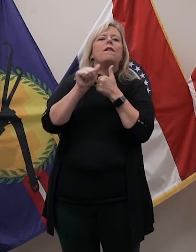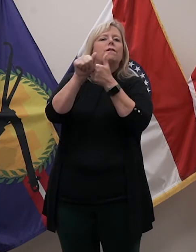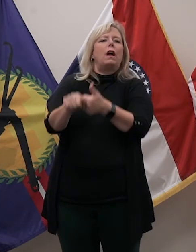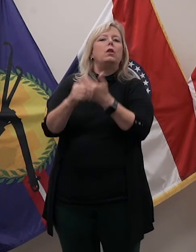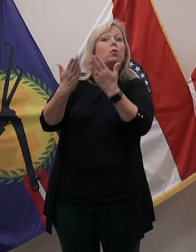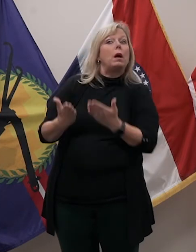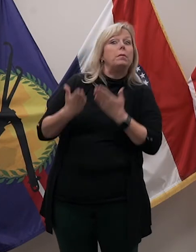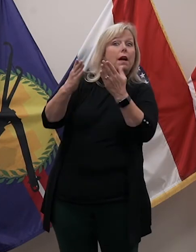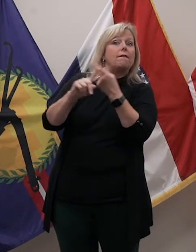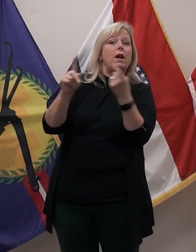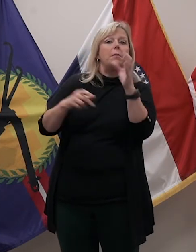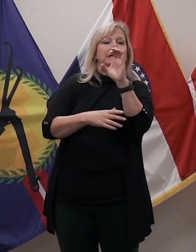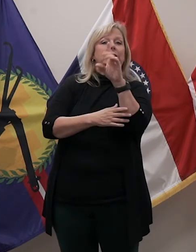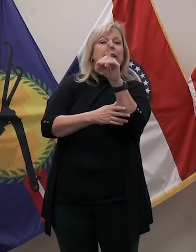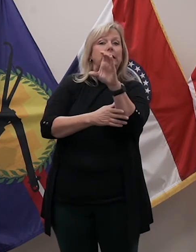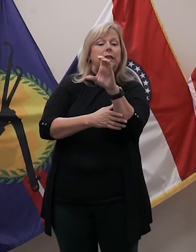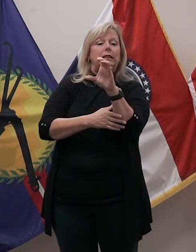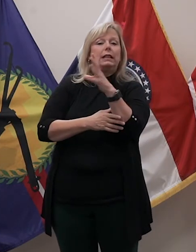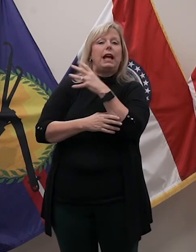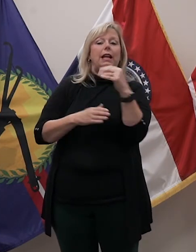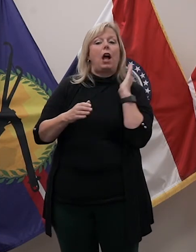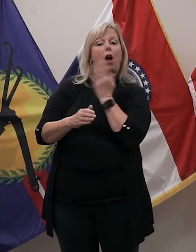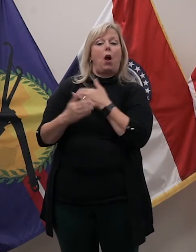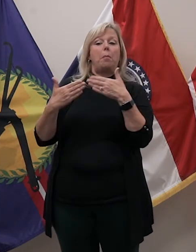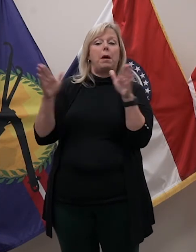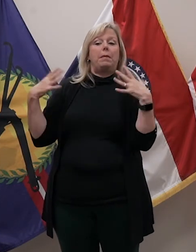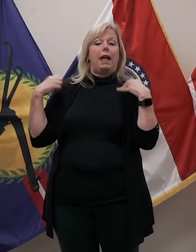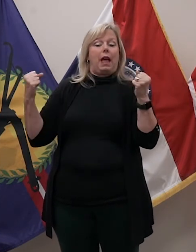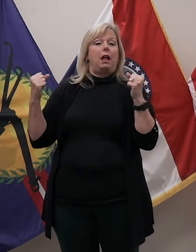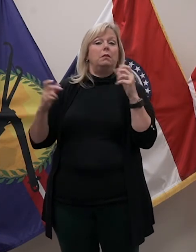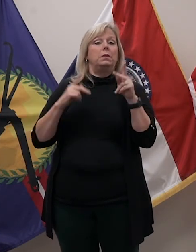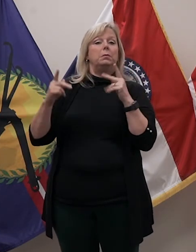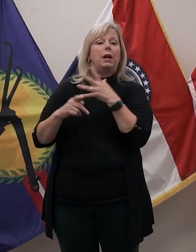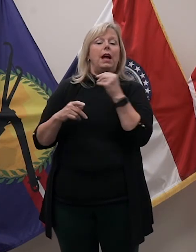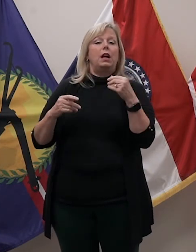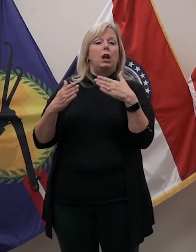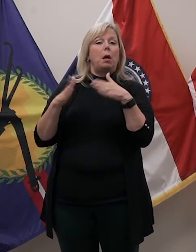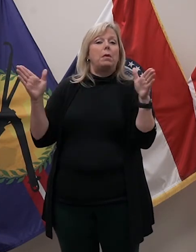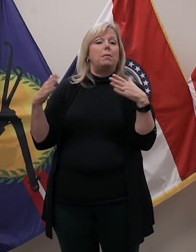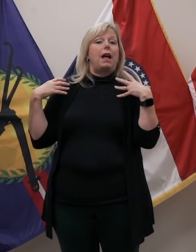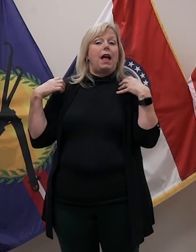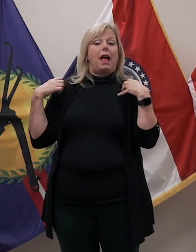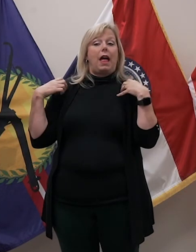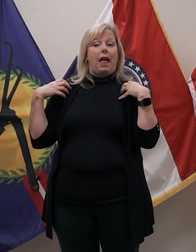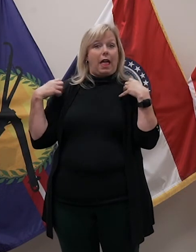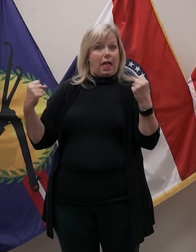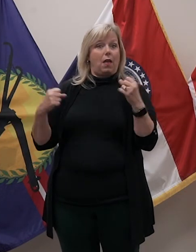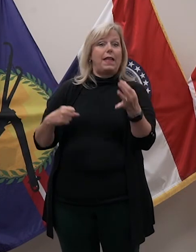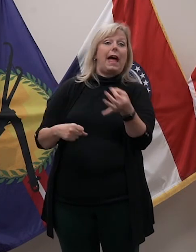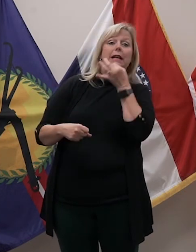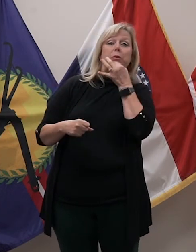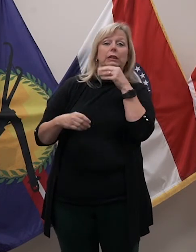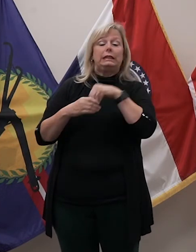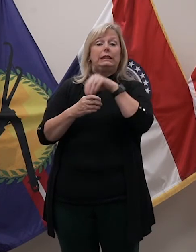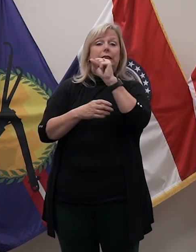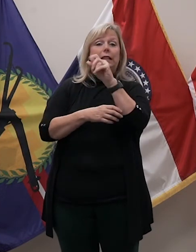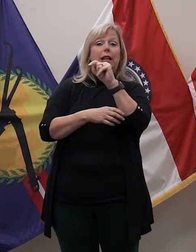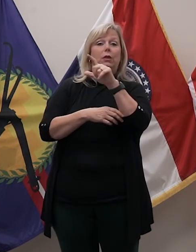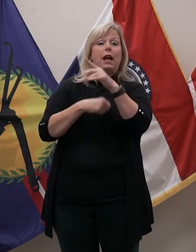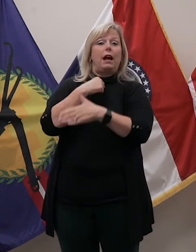the recommendations of the CDC, our public health officials, and our public health experts in the St. Louis County Department of Public